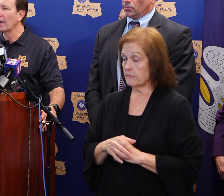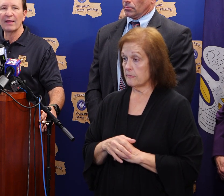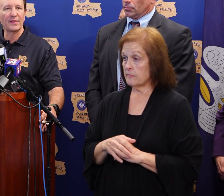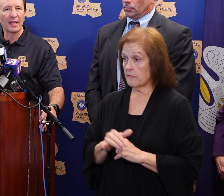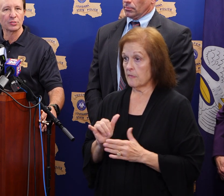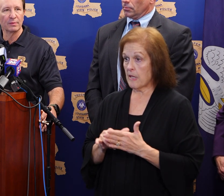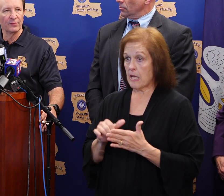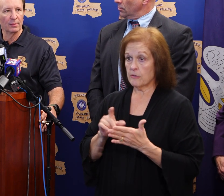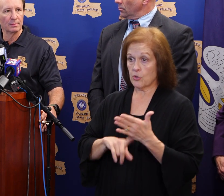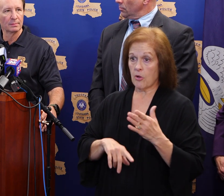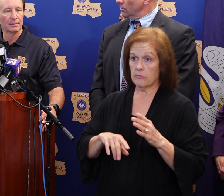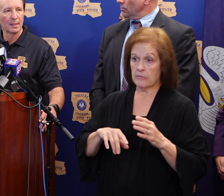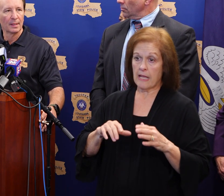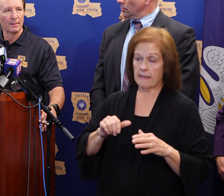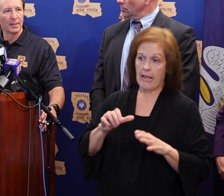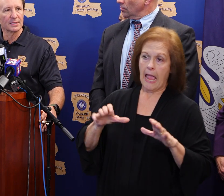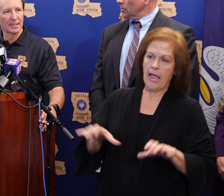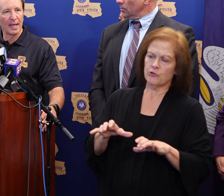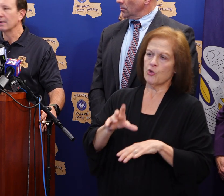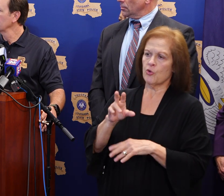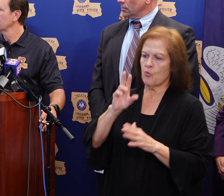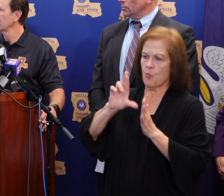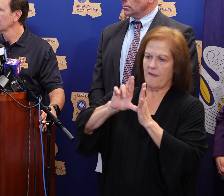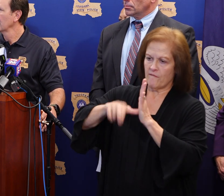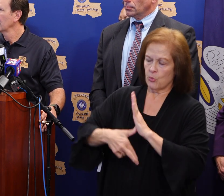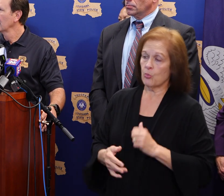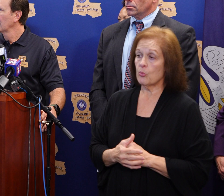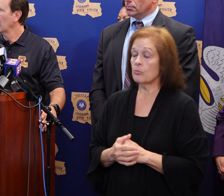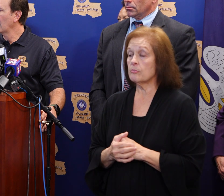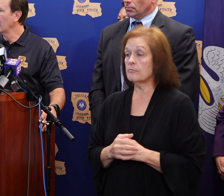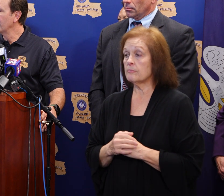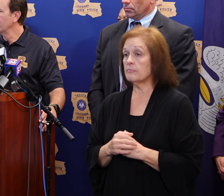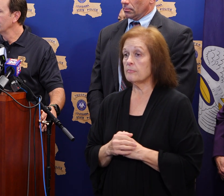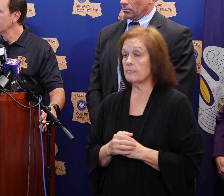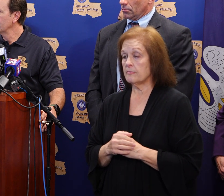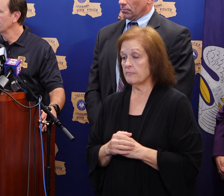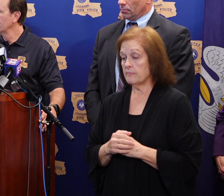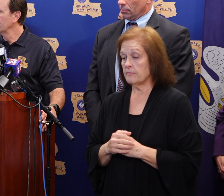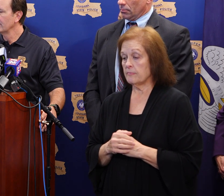we call an after-action review. Because again,